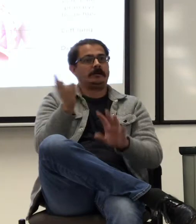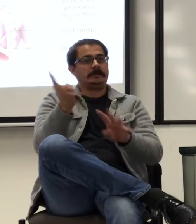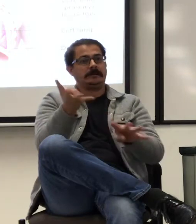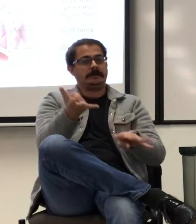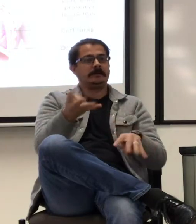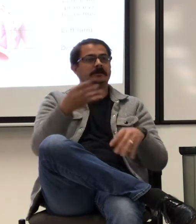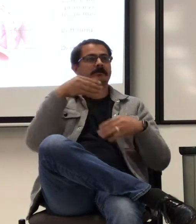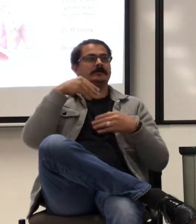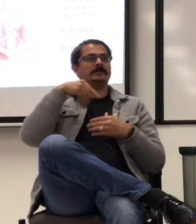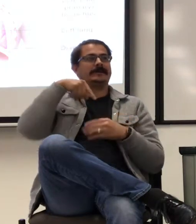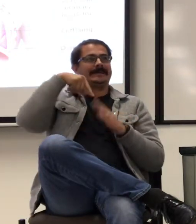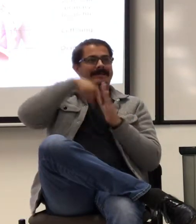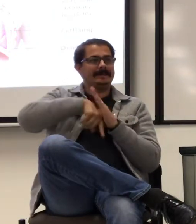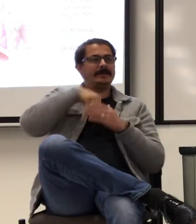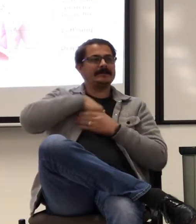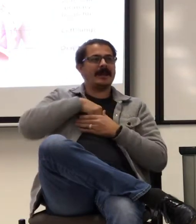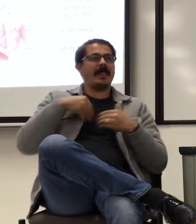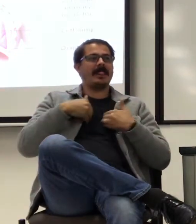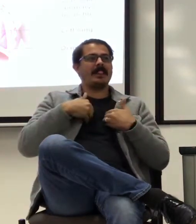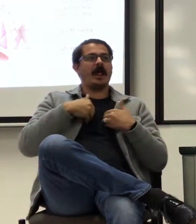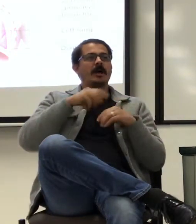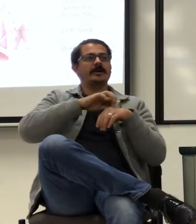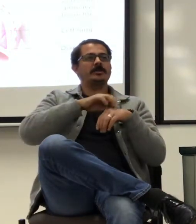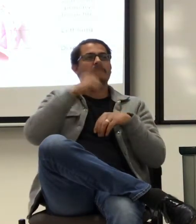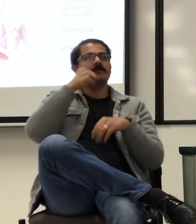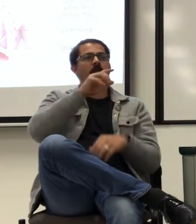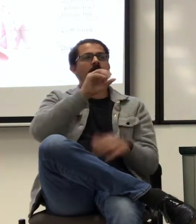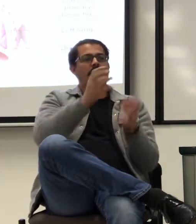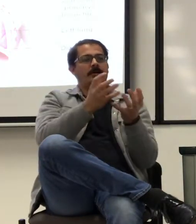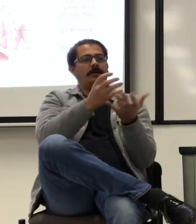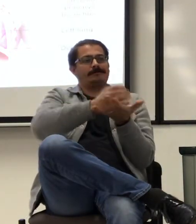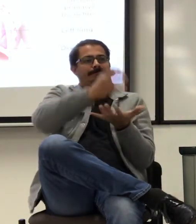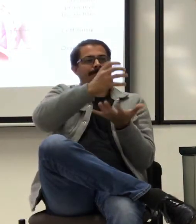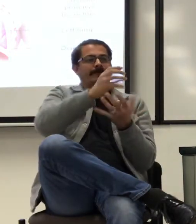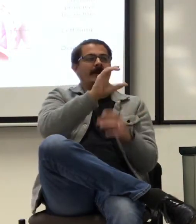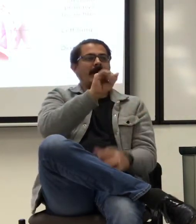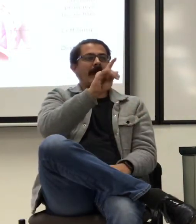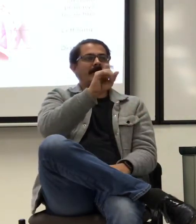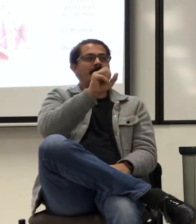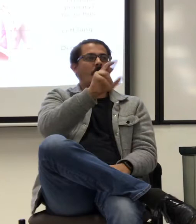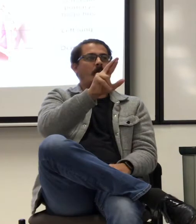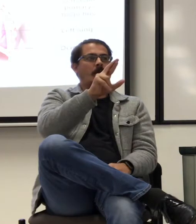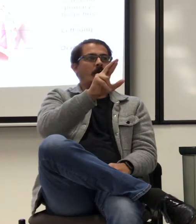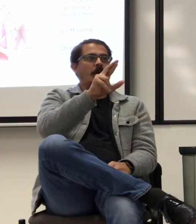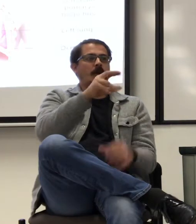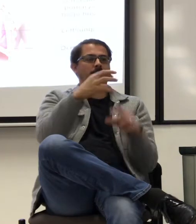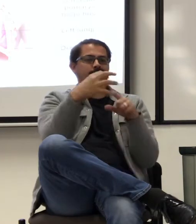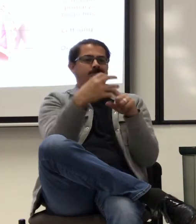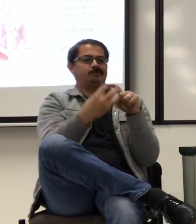the lung tissue to the alveolar spaces. So conduct the air, but no gas exchange.